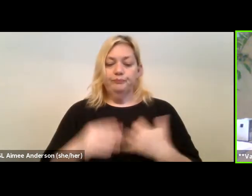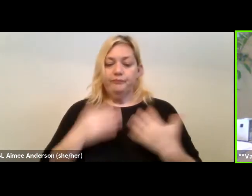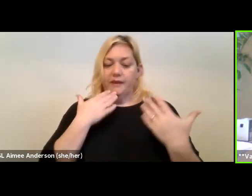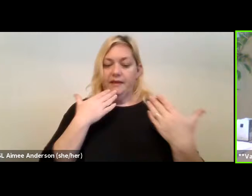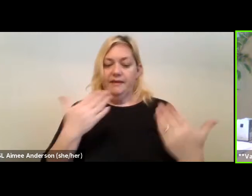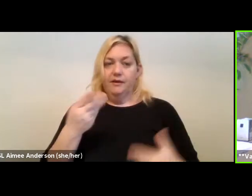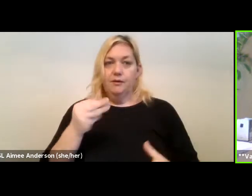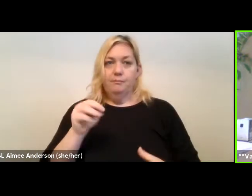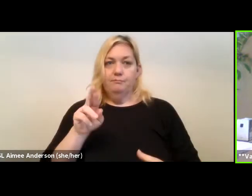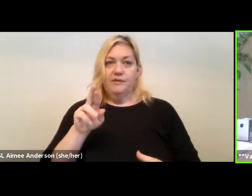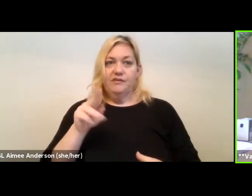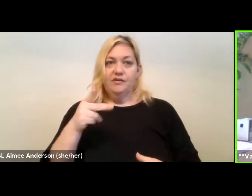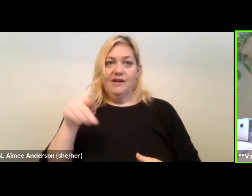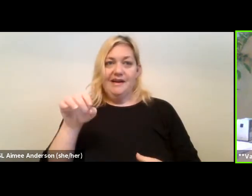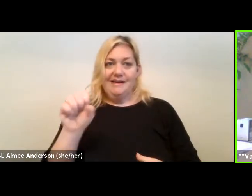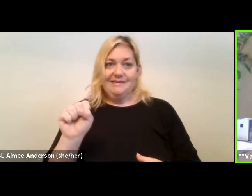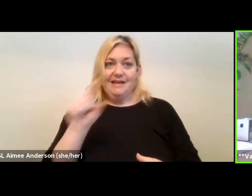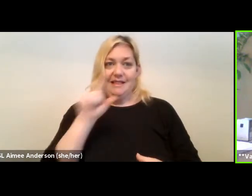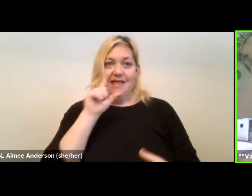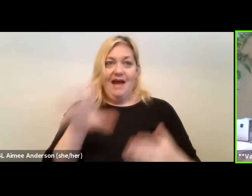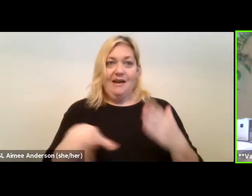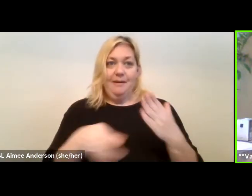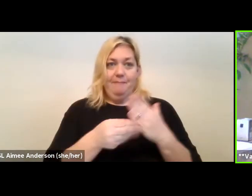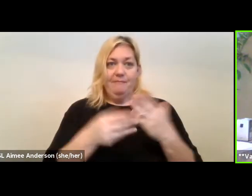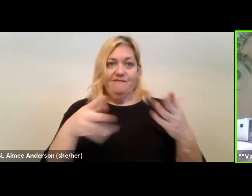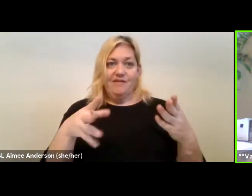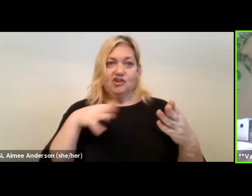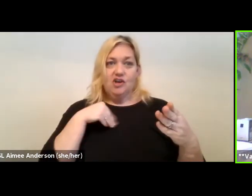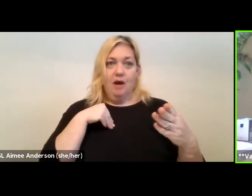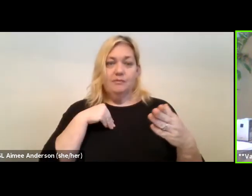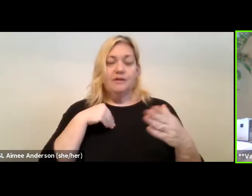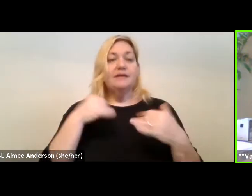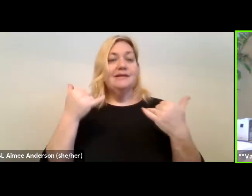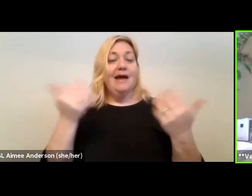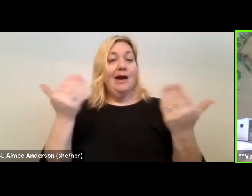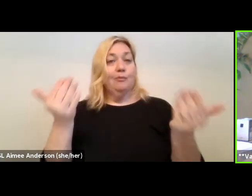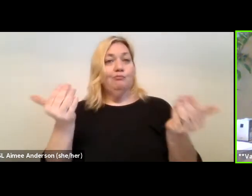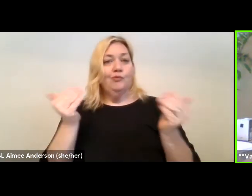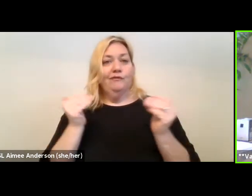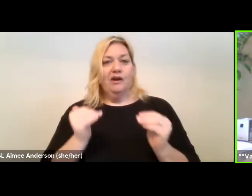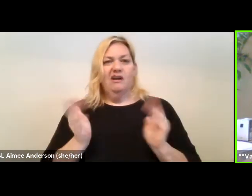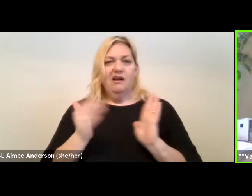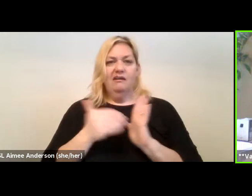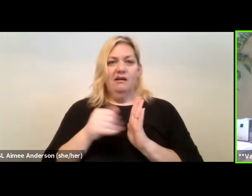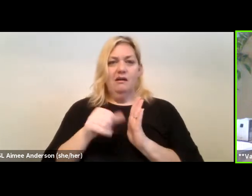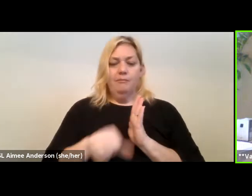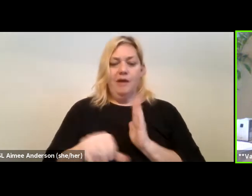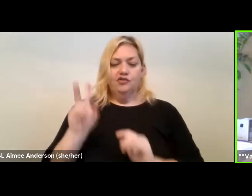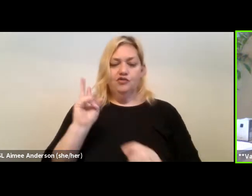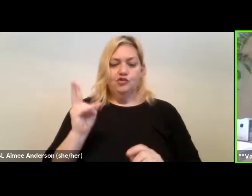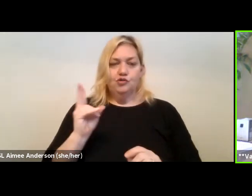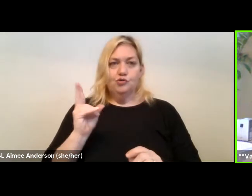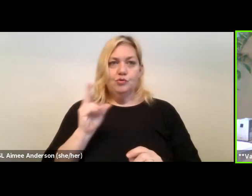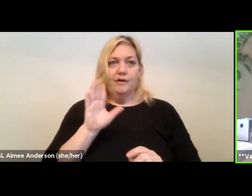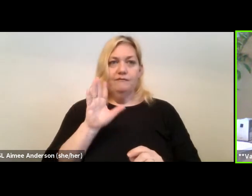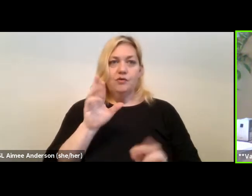Hicks. That amendment has been adopted. Now, moving on to, again, on page 2 of your